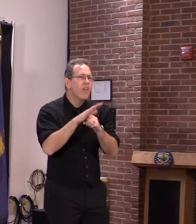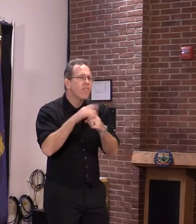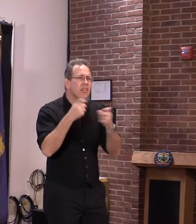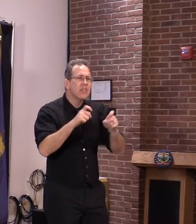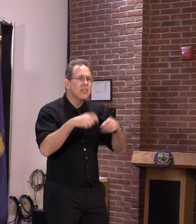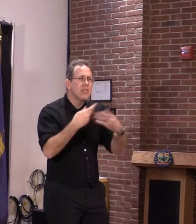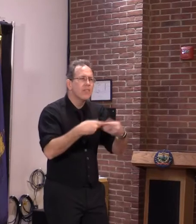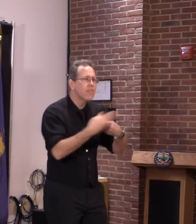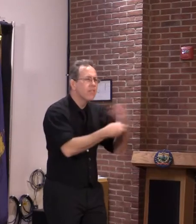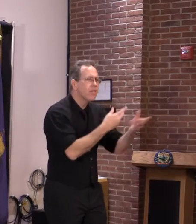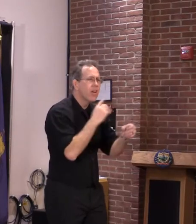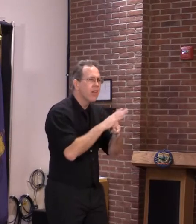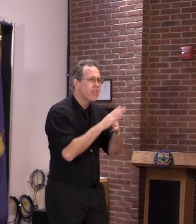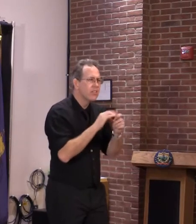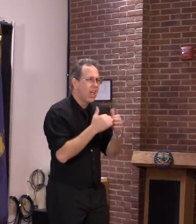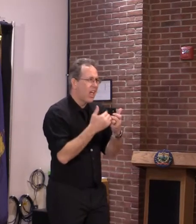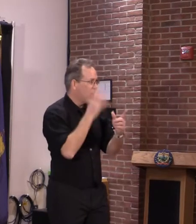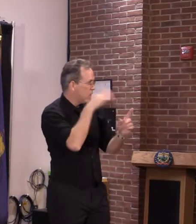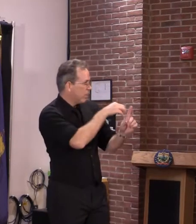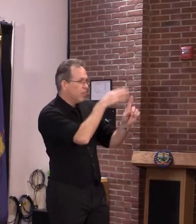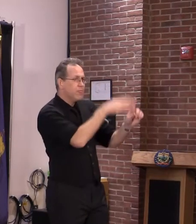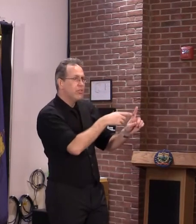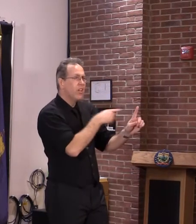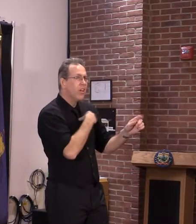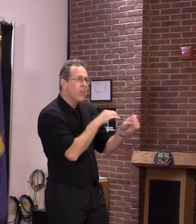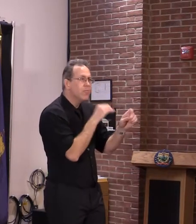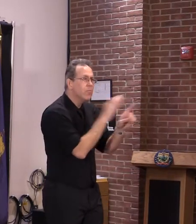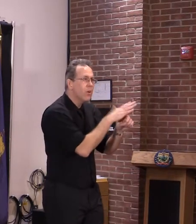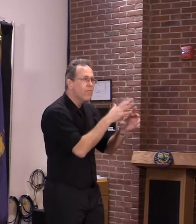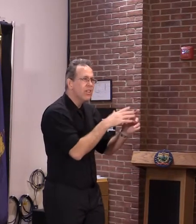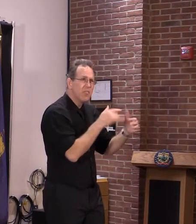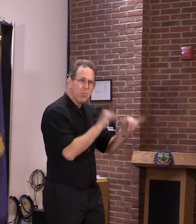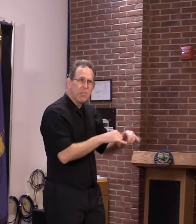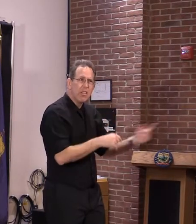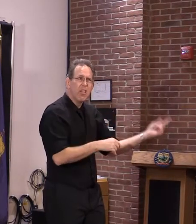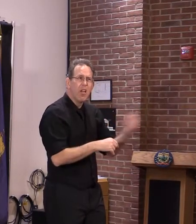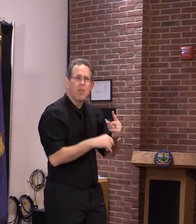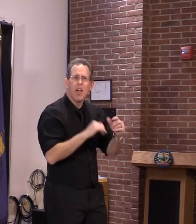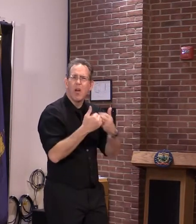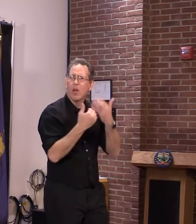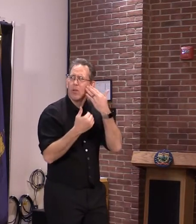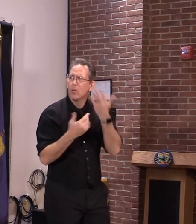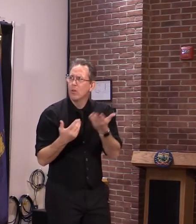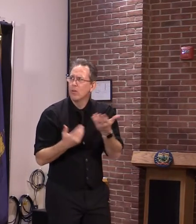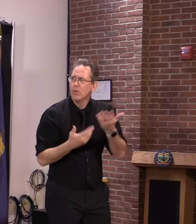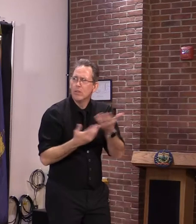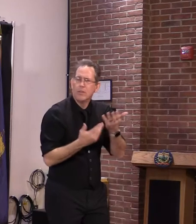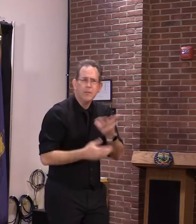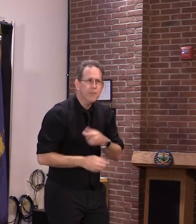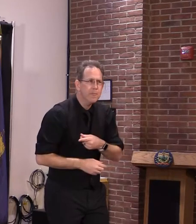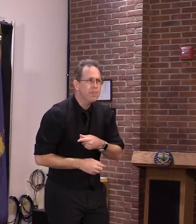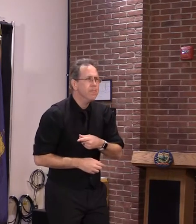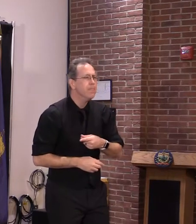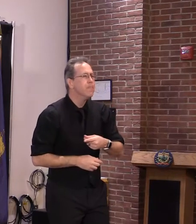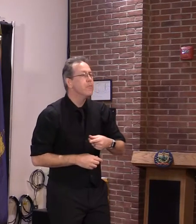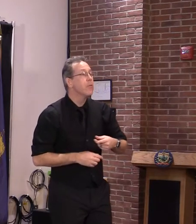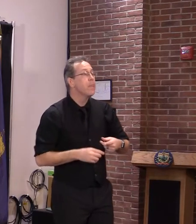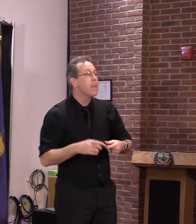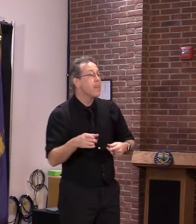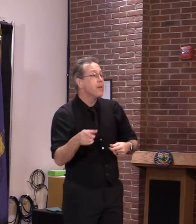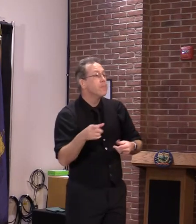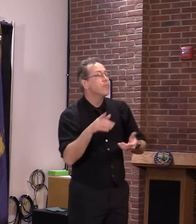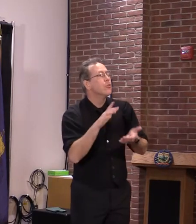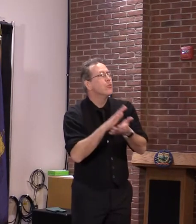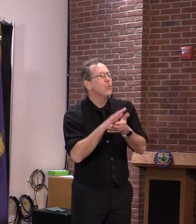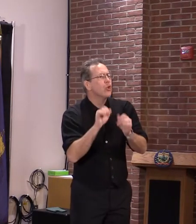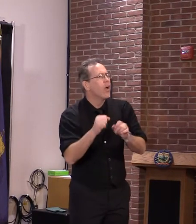known exposure risks, should they stay home or should they come to school? The school should be connecting with us so that